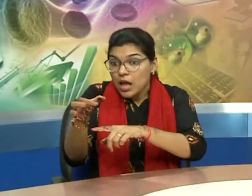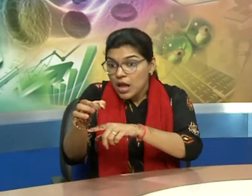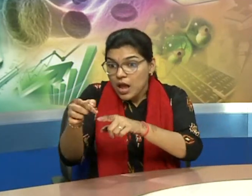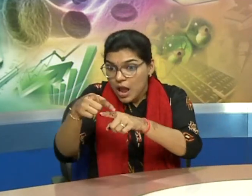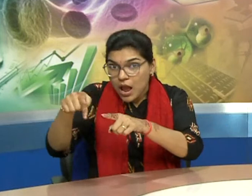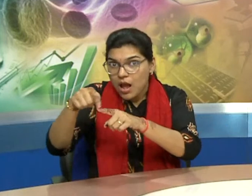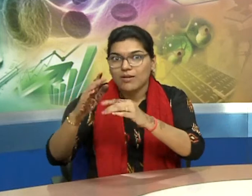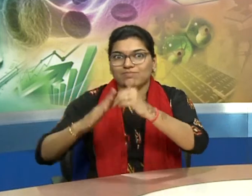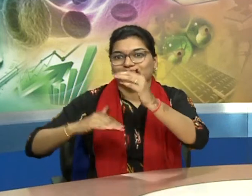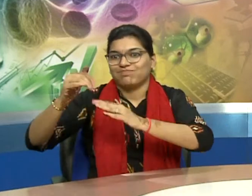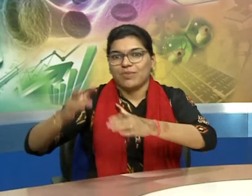building,